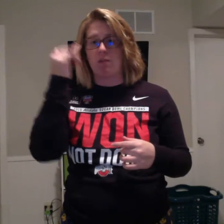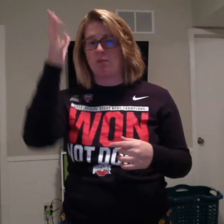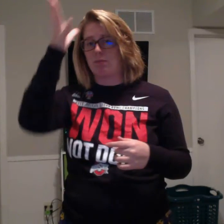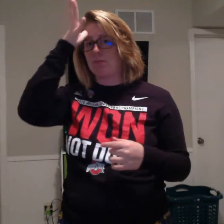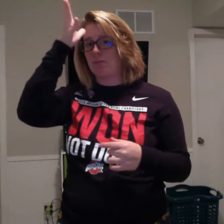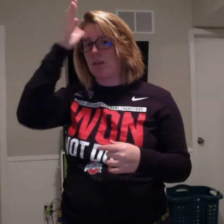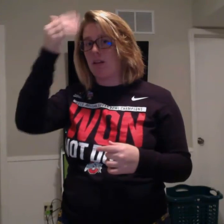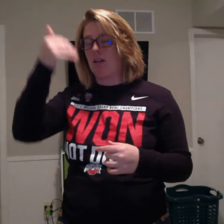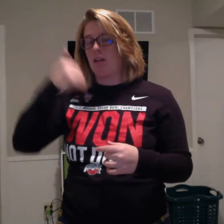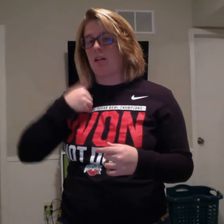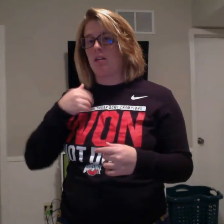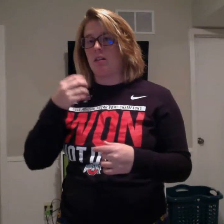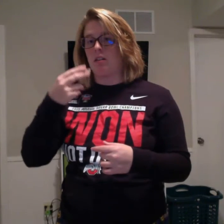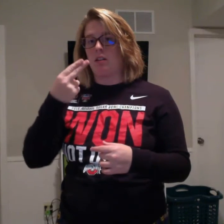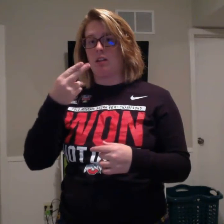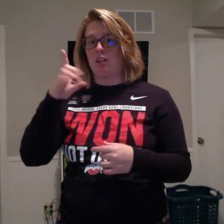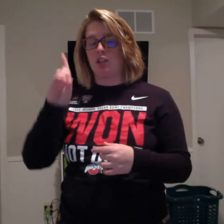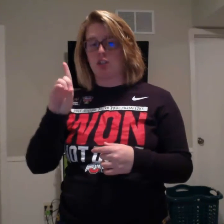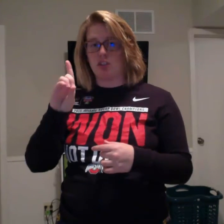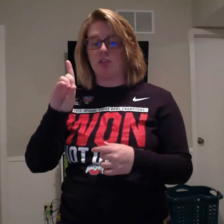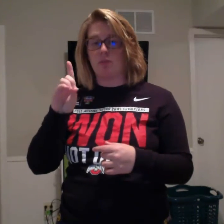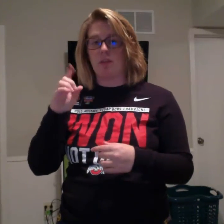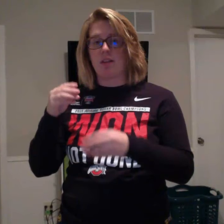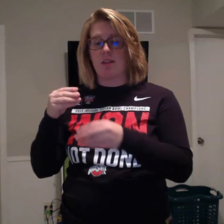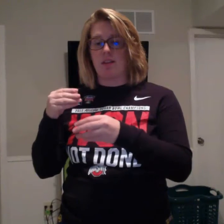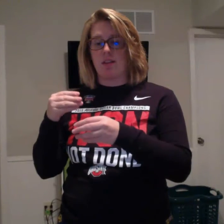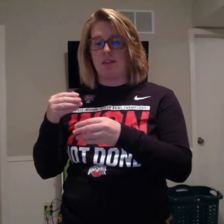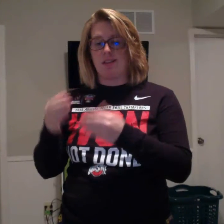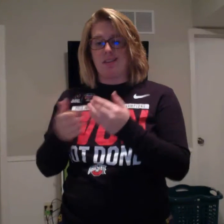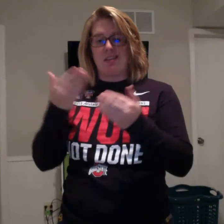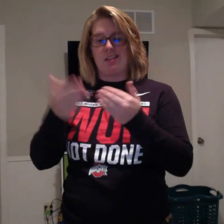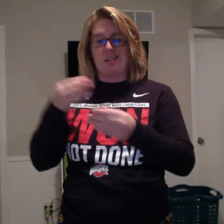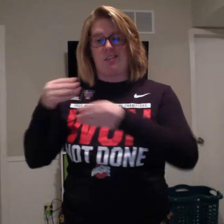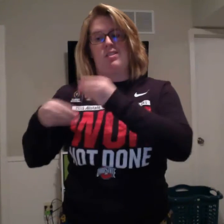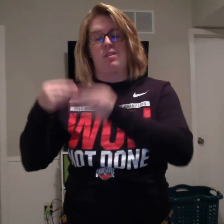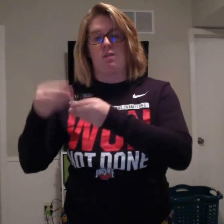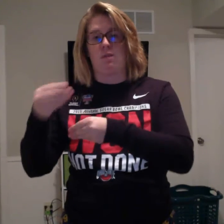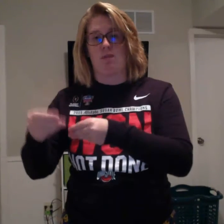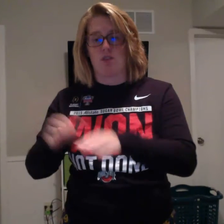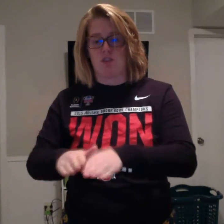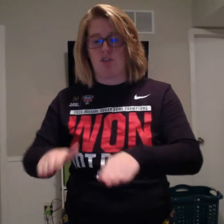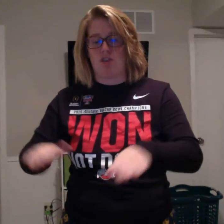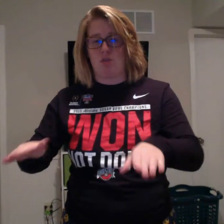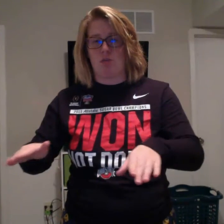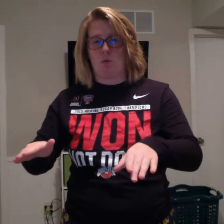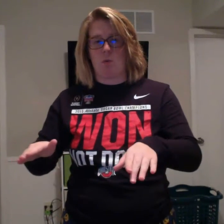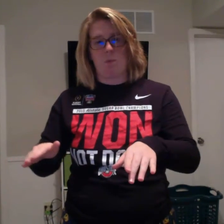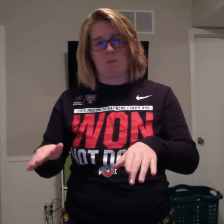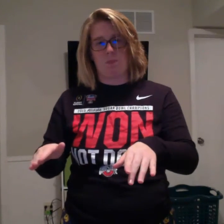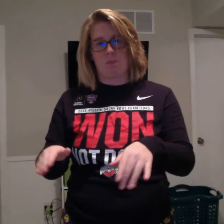has 40 plus repeats, they show 100% penetrance, and they will have the disease. For